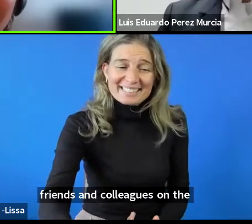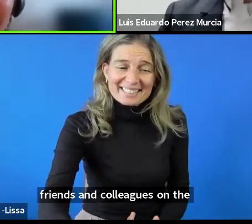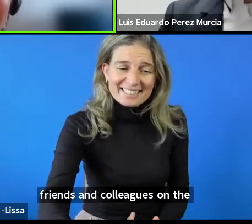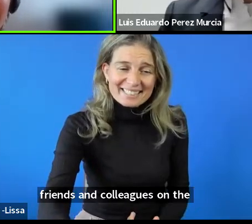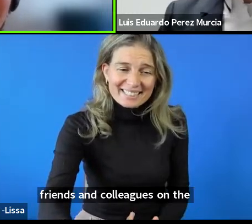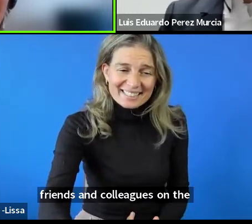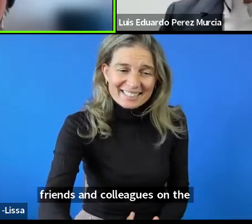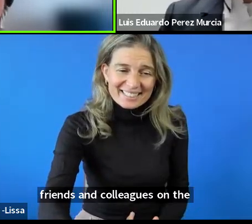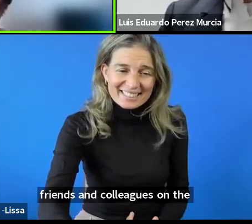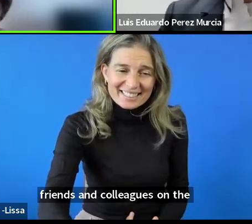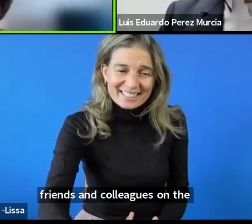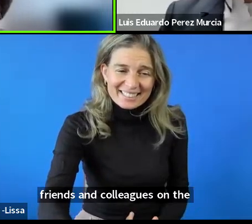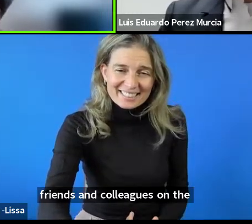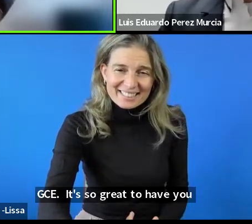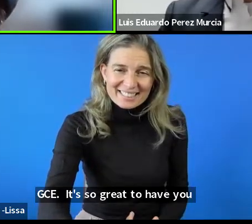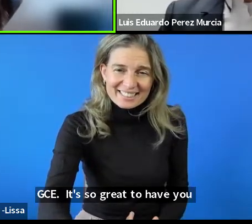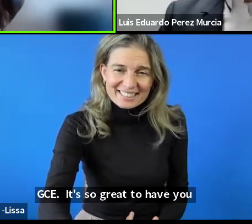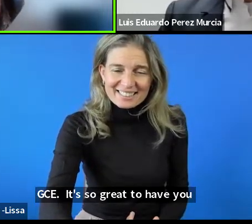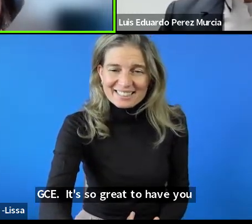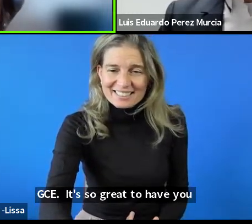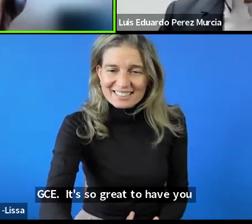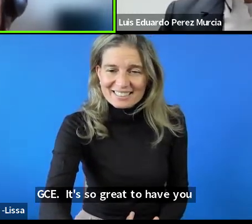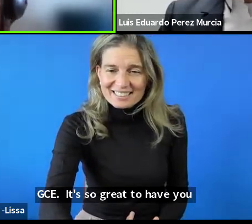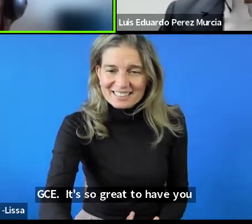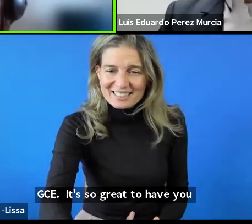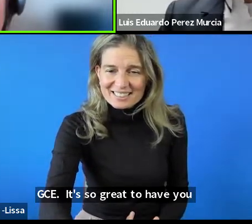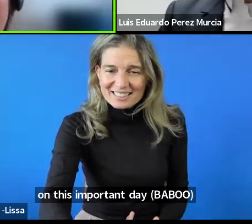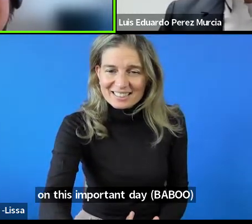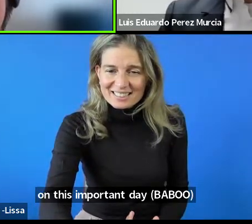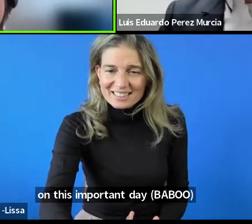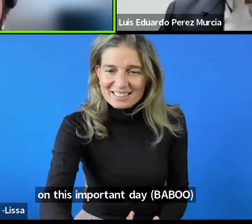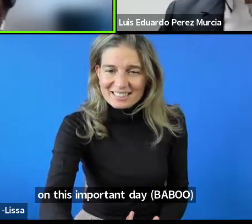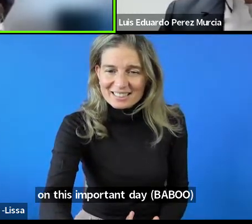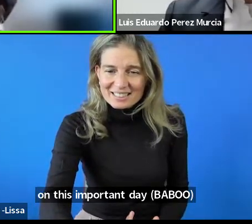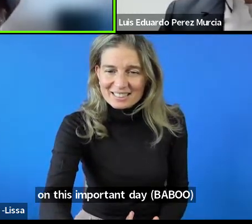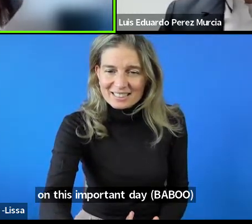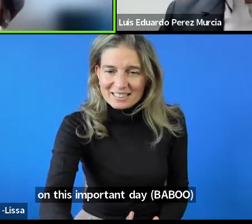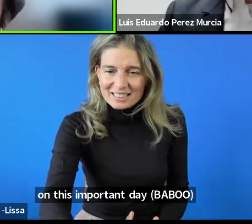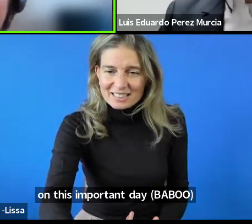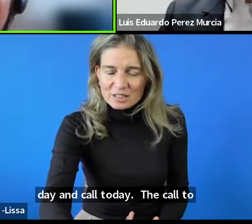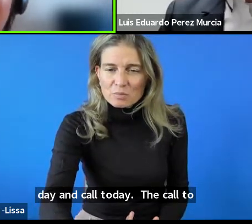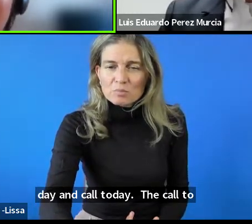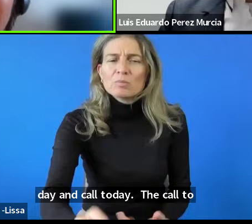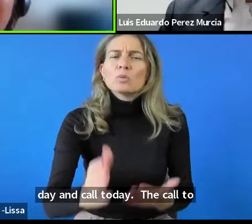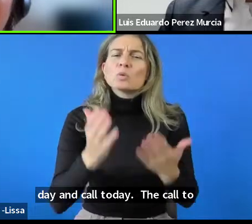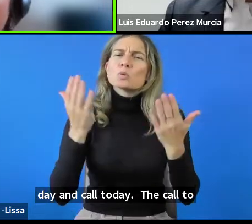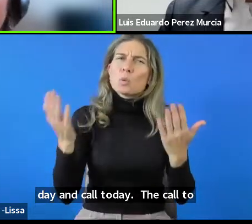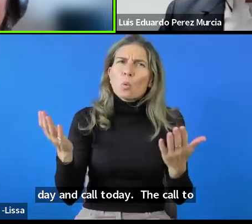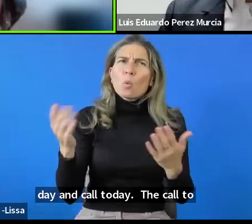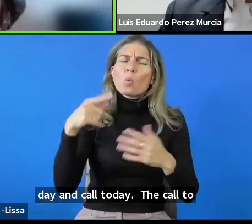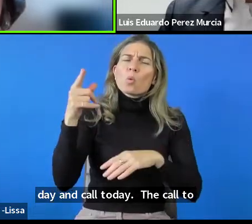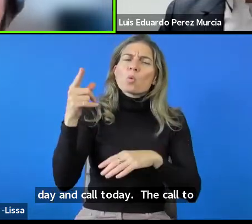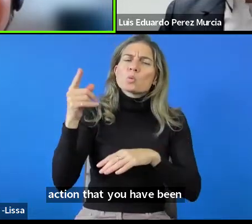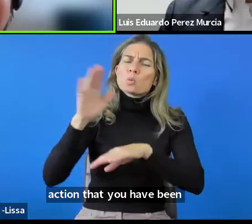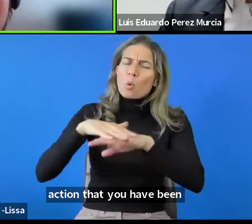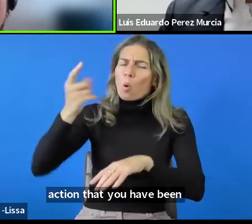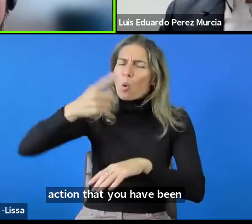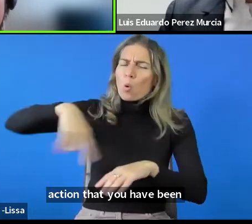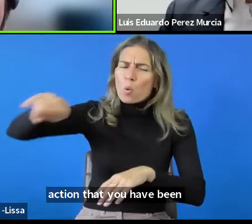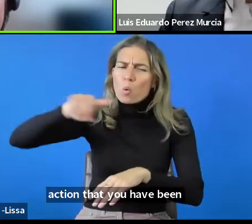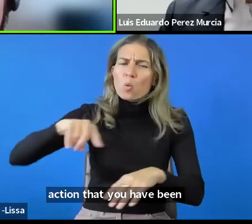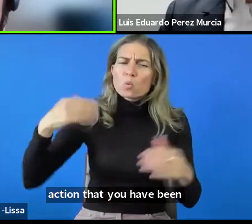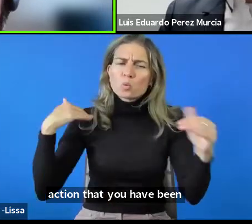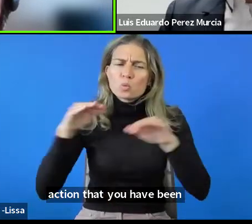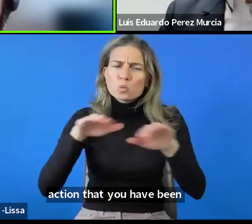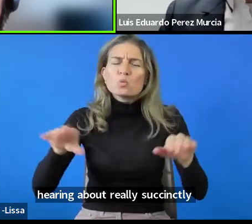call today. So the call to action that you've been hearing about really succinctly puts together the actions that we as experts